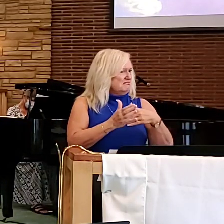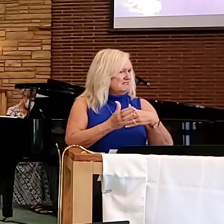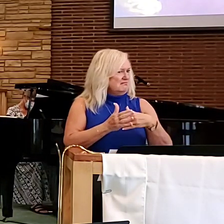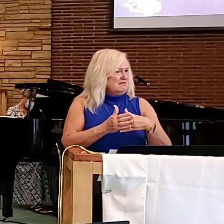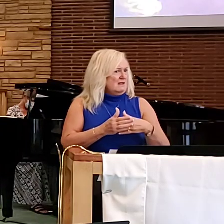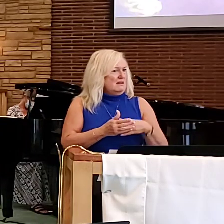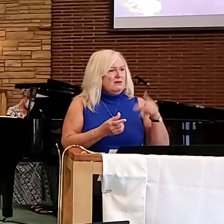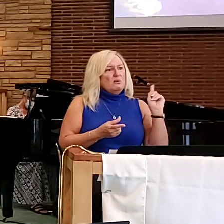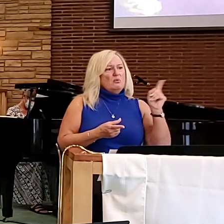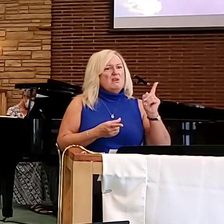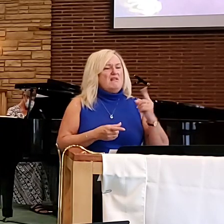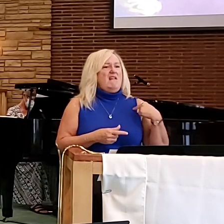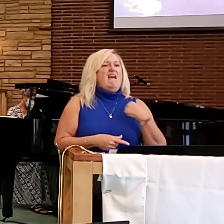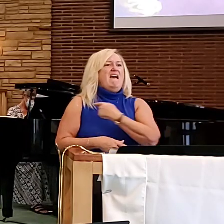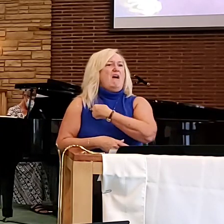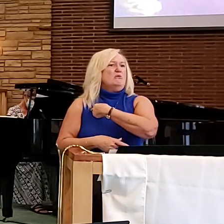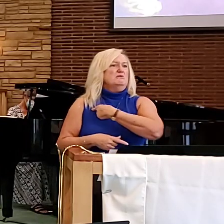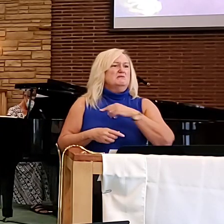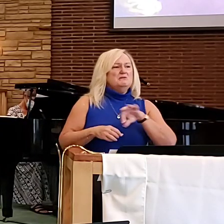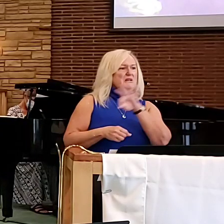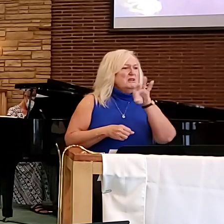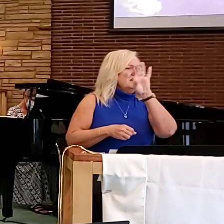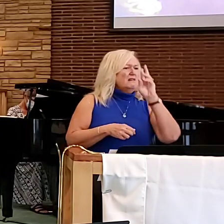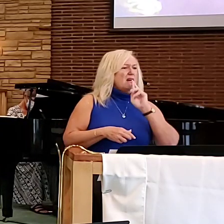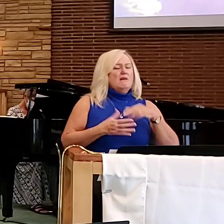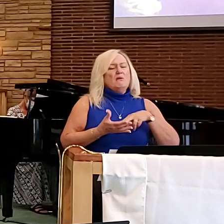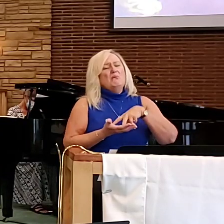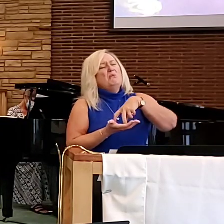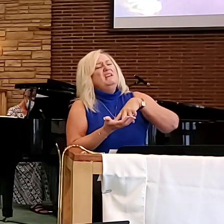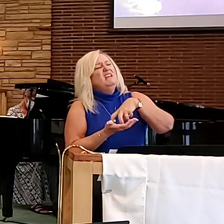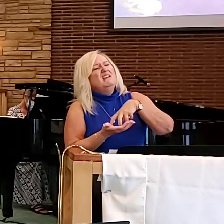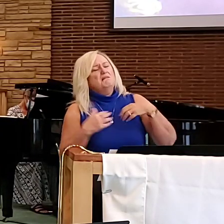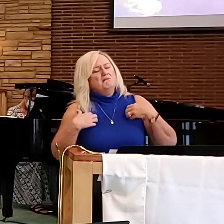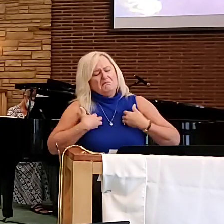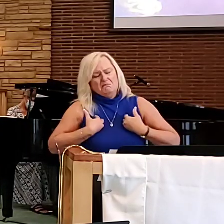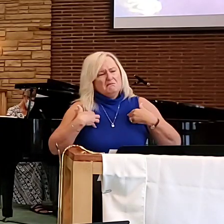When our spirits are weak and weary,